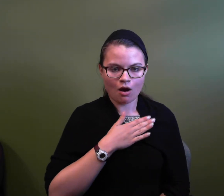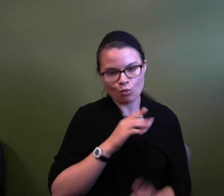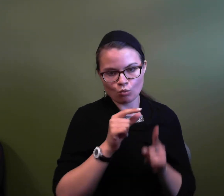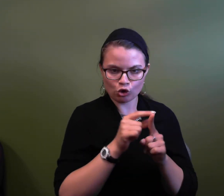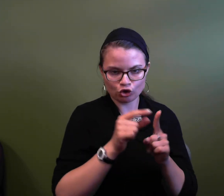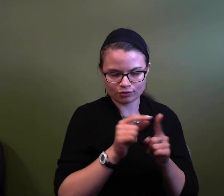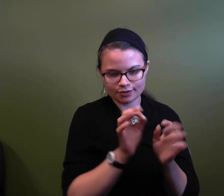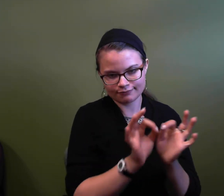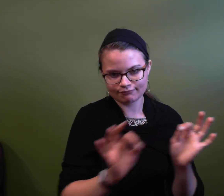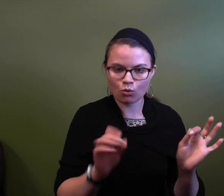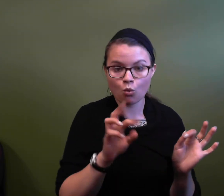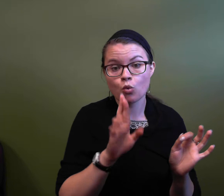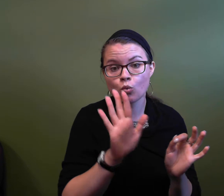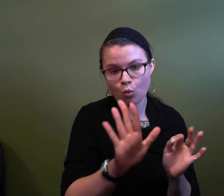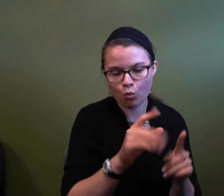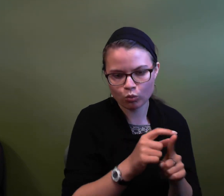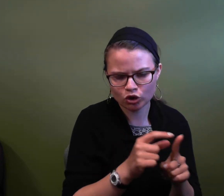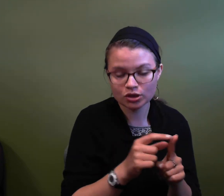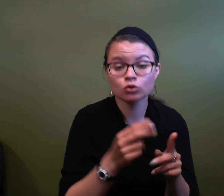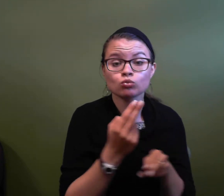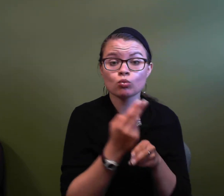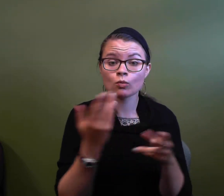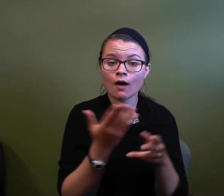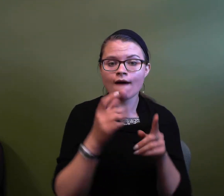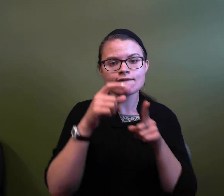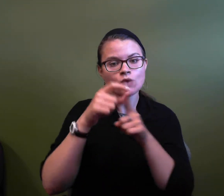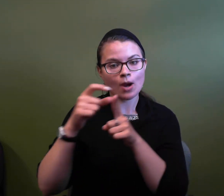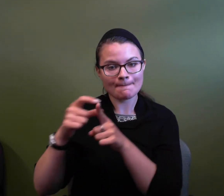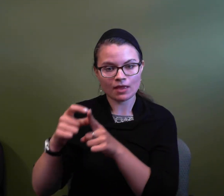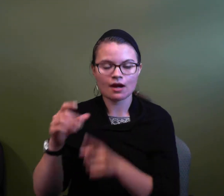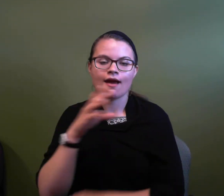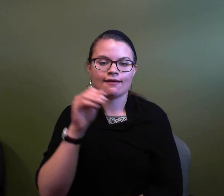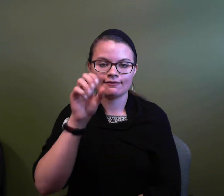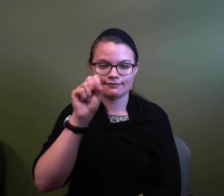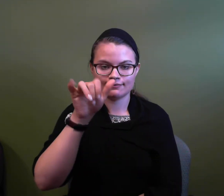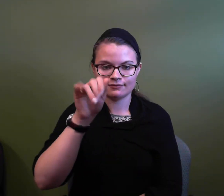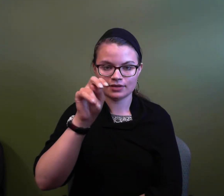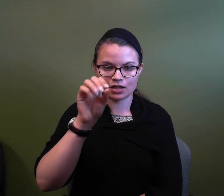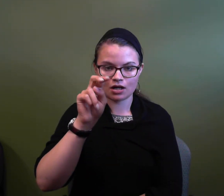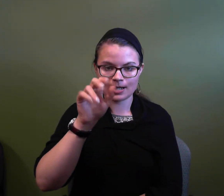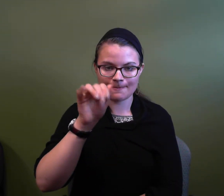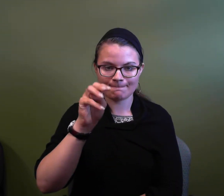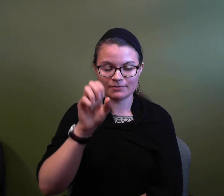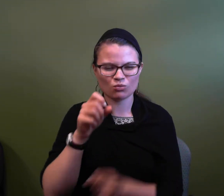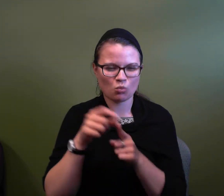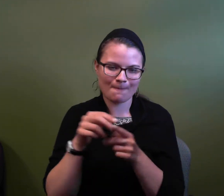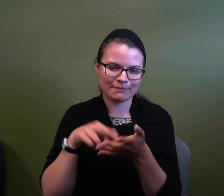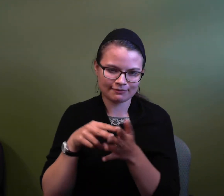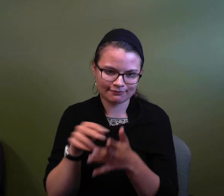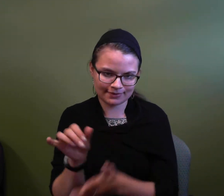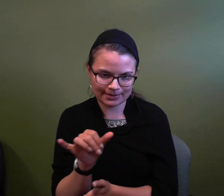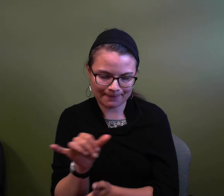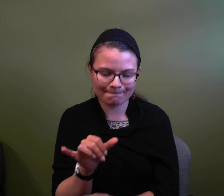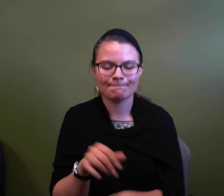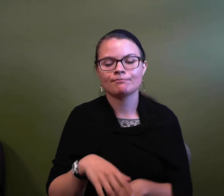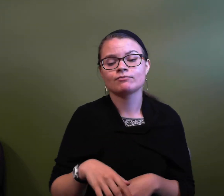and synonyms. So we have here the same question. Education is the single most important factor in the development of a